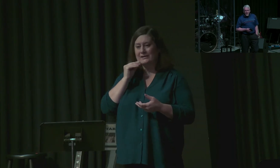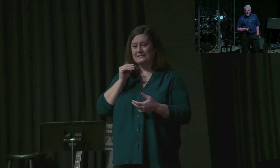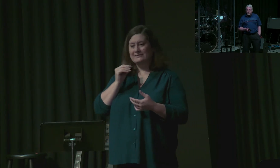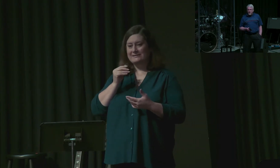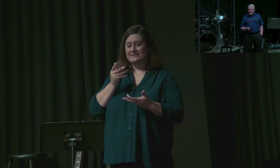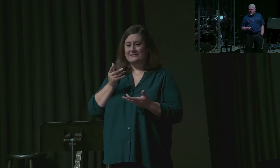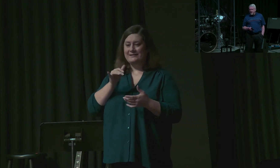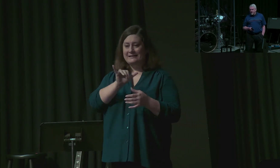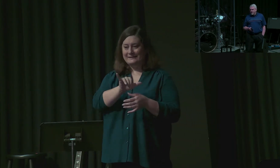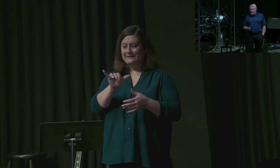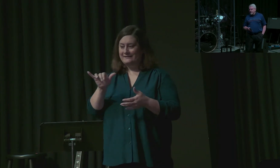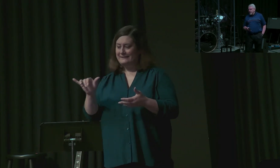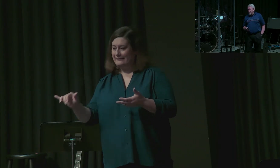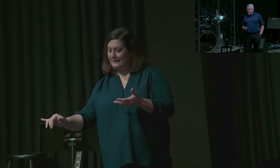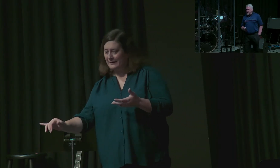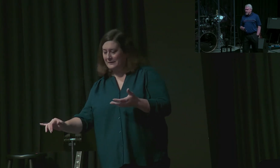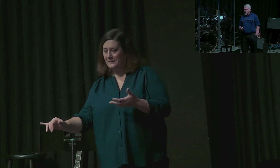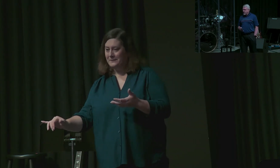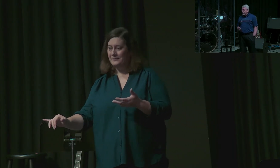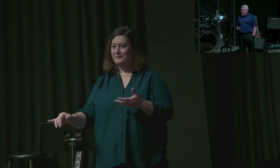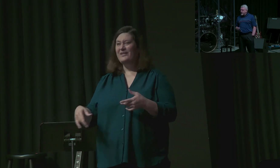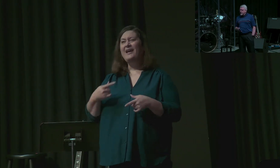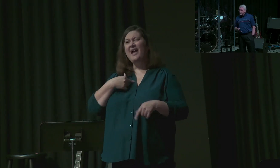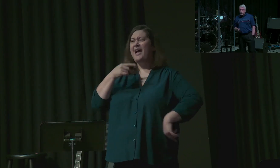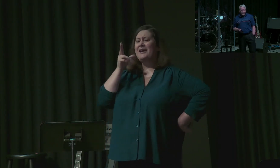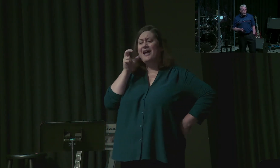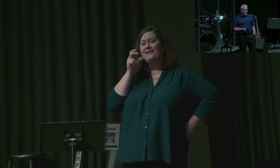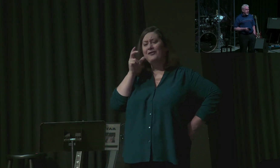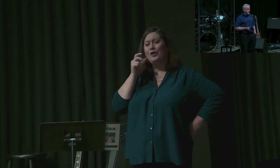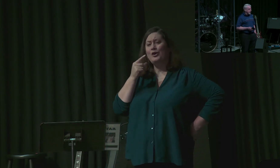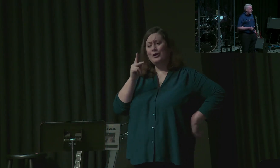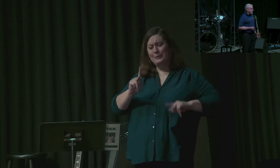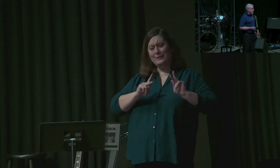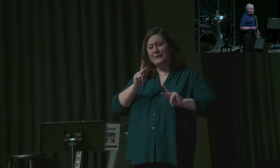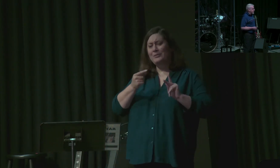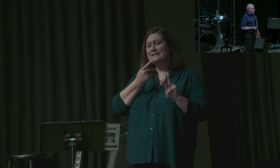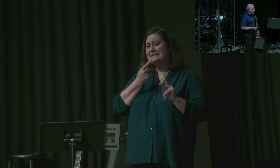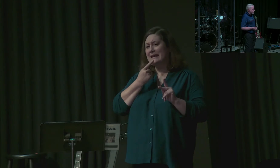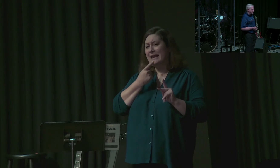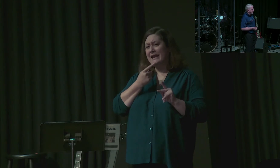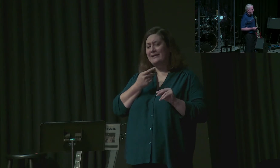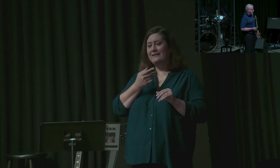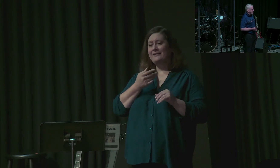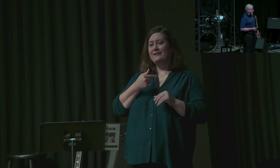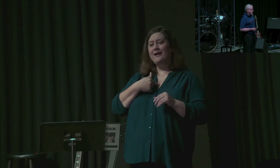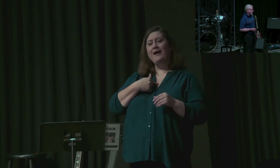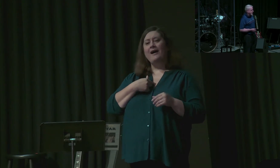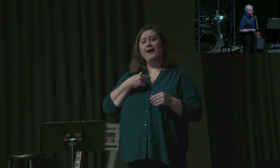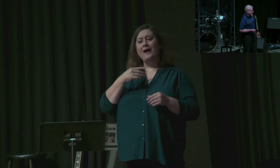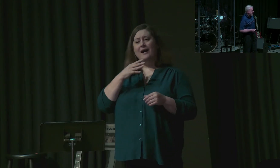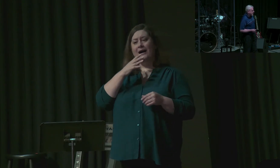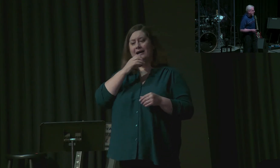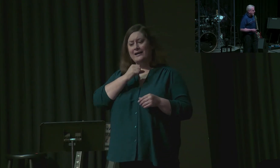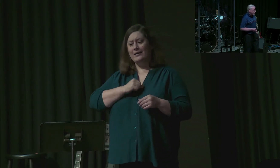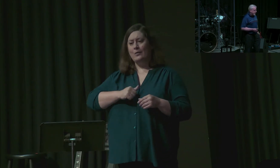I heard people say that as they got older, they looked in the mirror one morning and realized, who is that guy in the mirror?